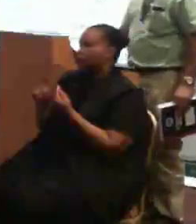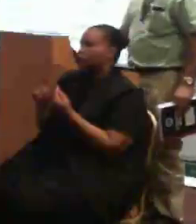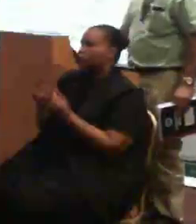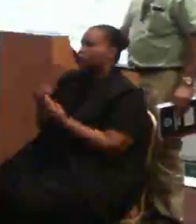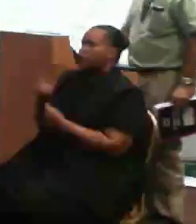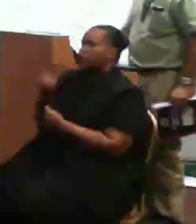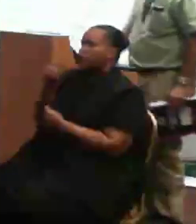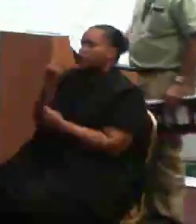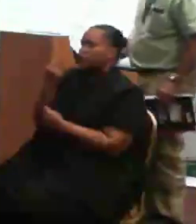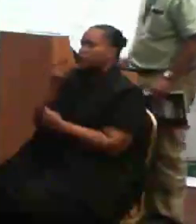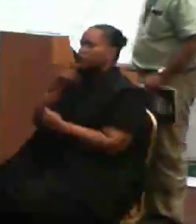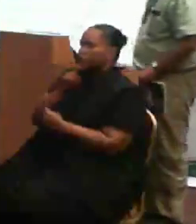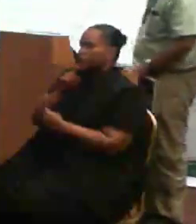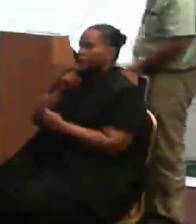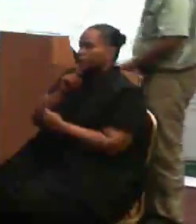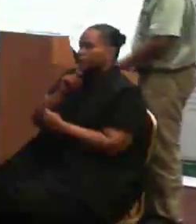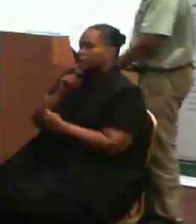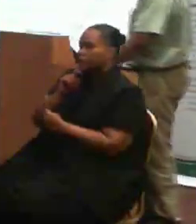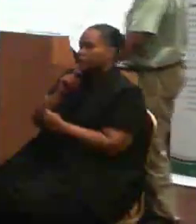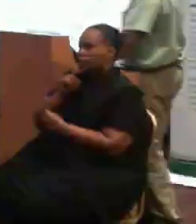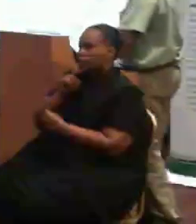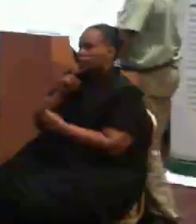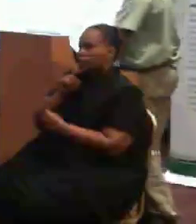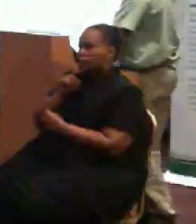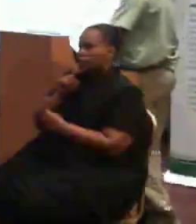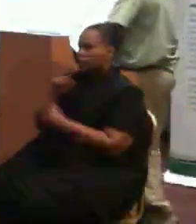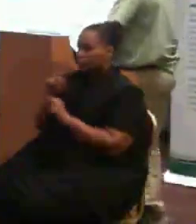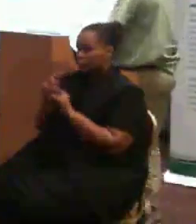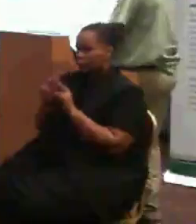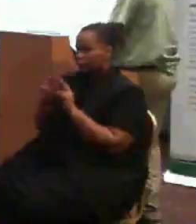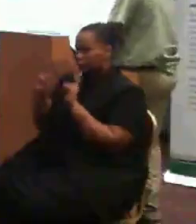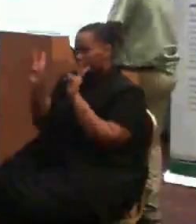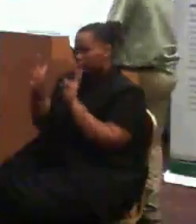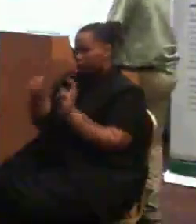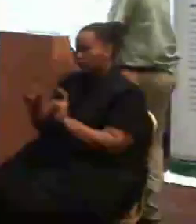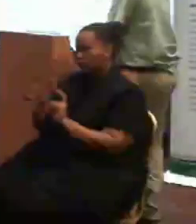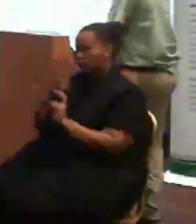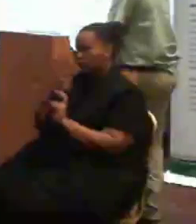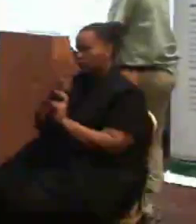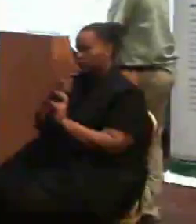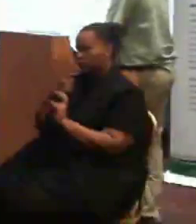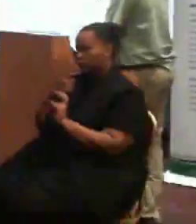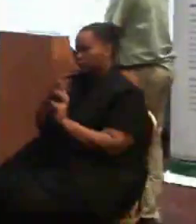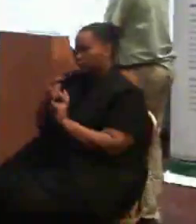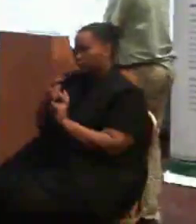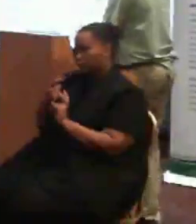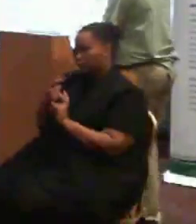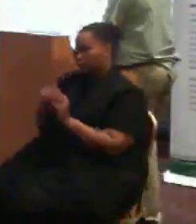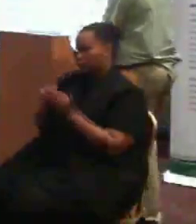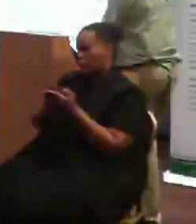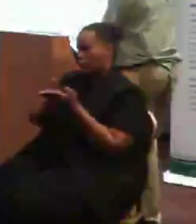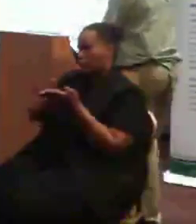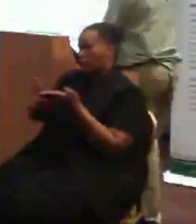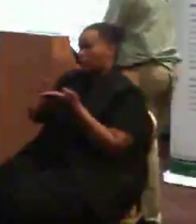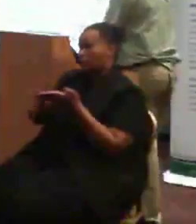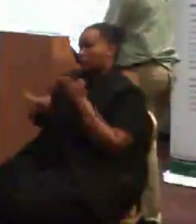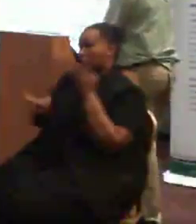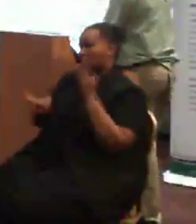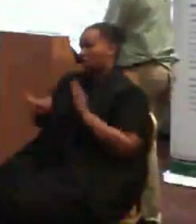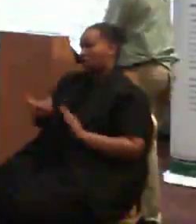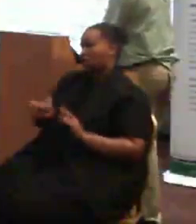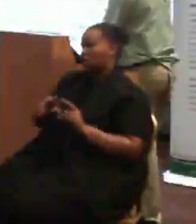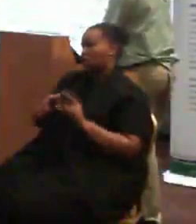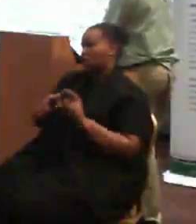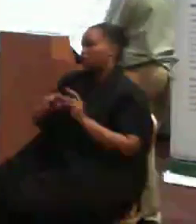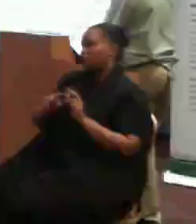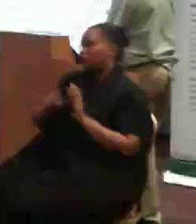one. Everybody obviously talks, and ESCOM talks about one side of the balance sheet, that debt increasing